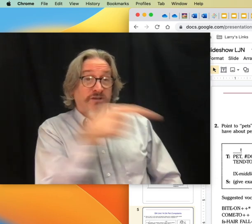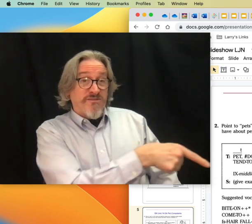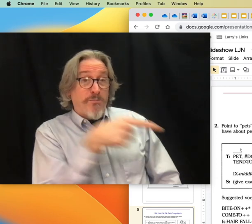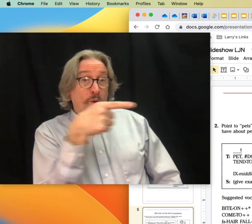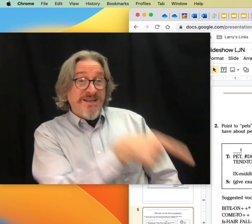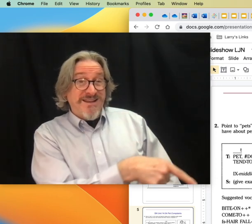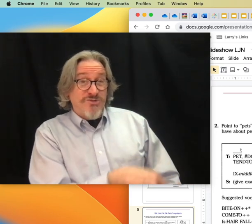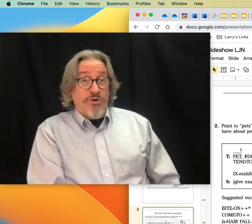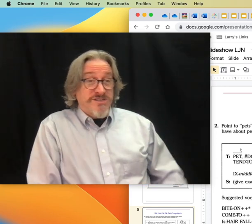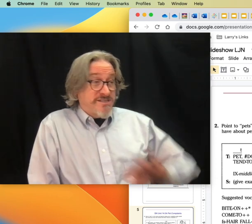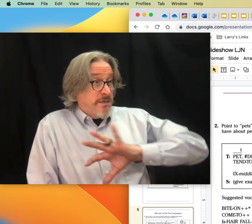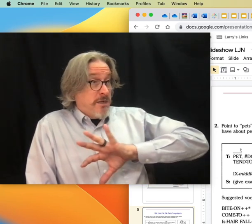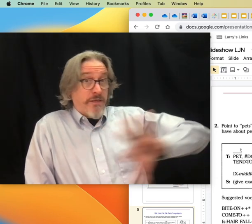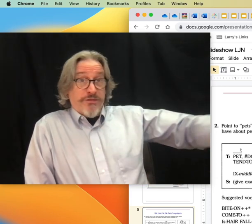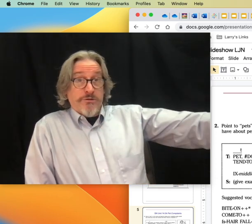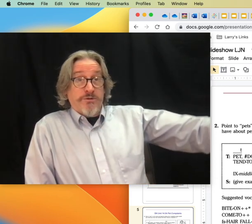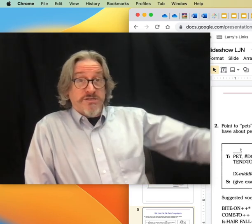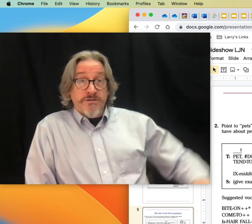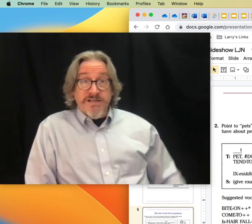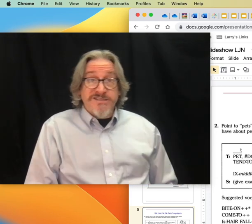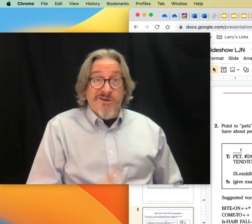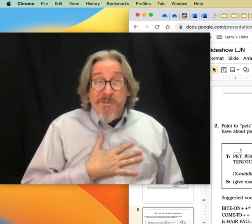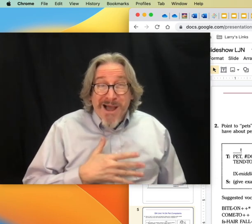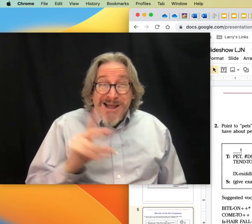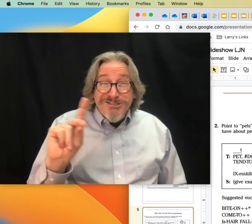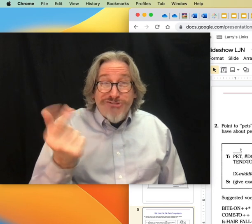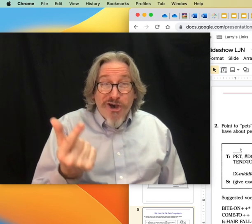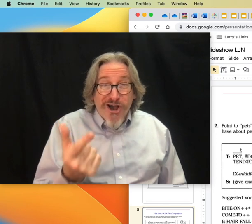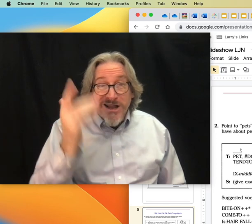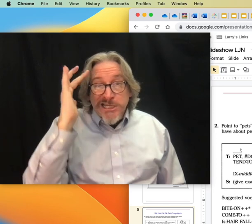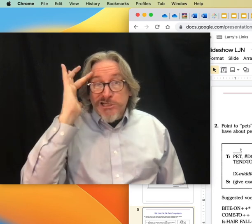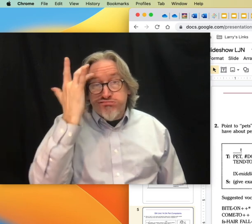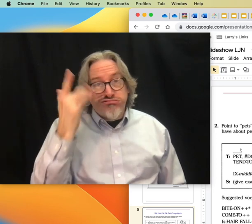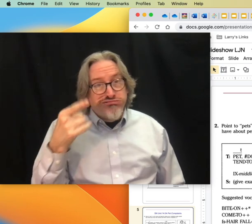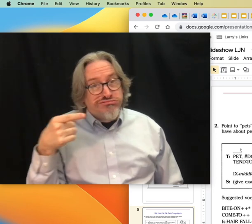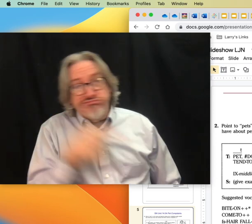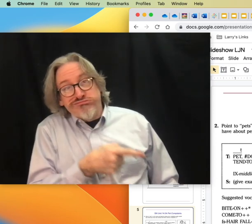oftentimes we'll involve a pointing towards a third person, right? So